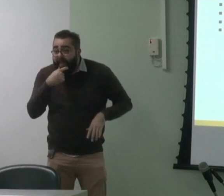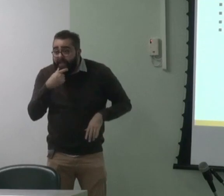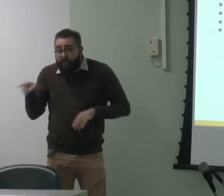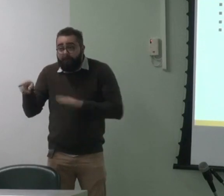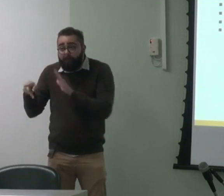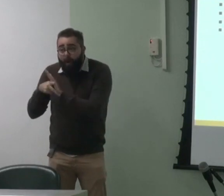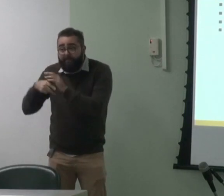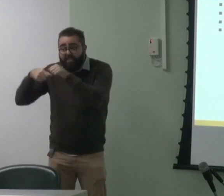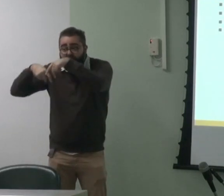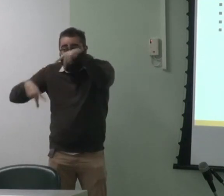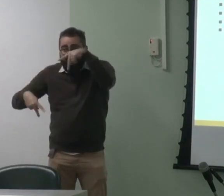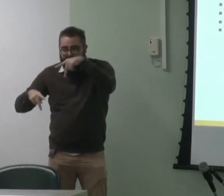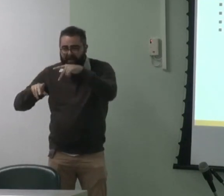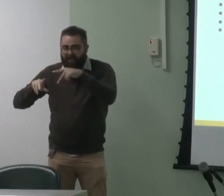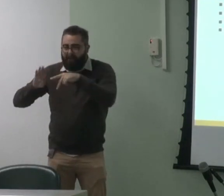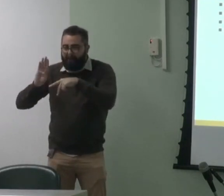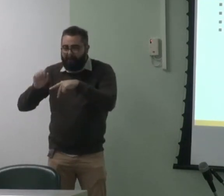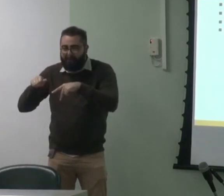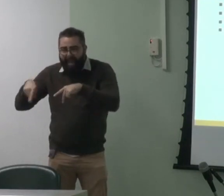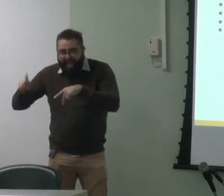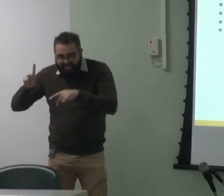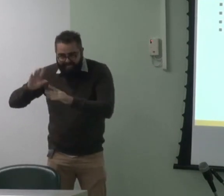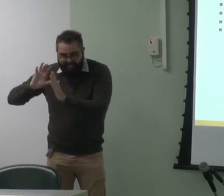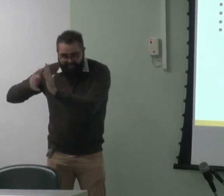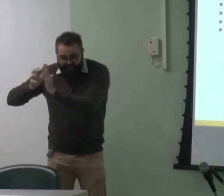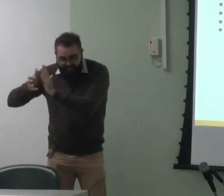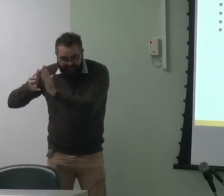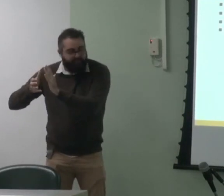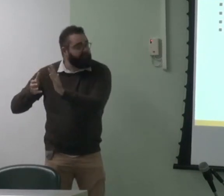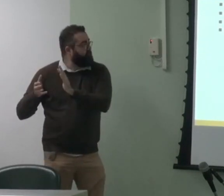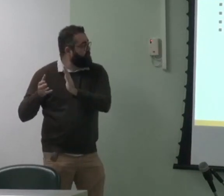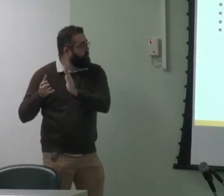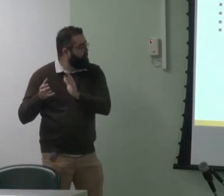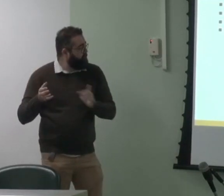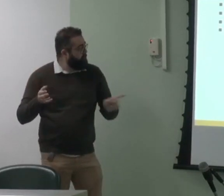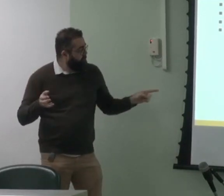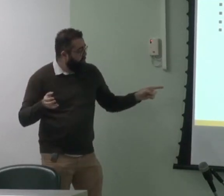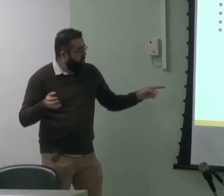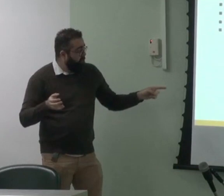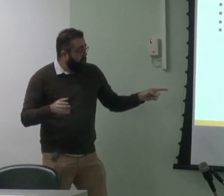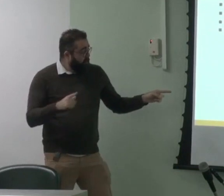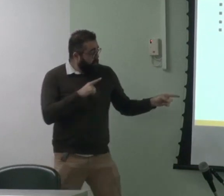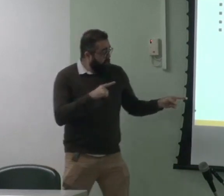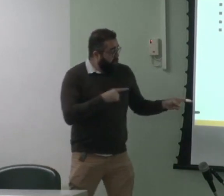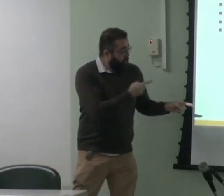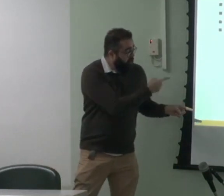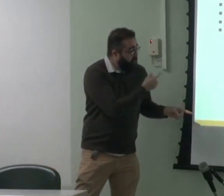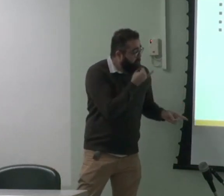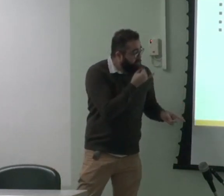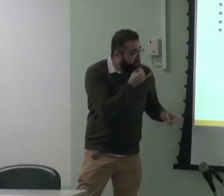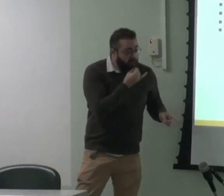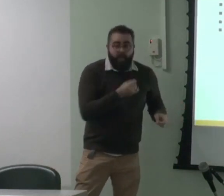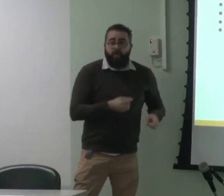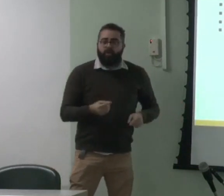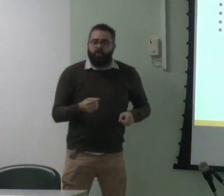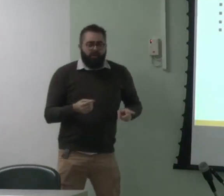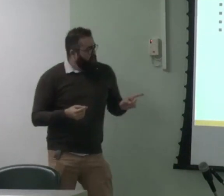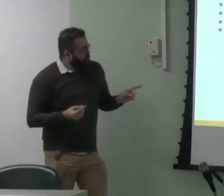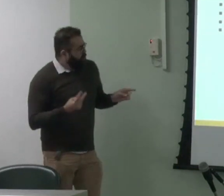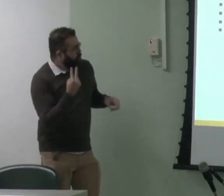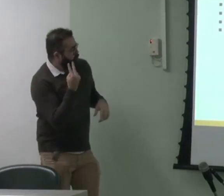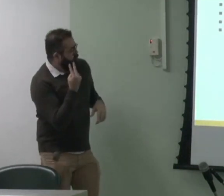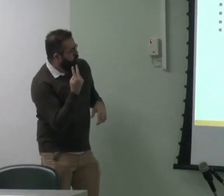of speech text, which should be read as whole. So they are consisting of 2 or 3 characters, but they should